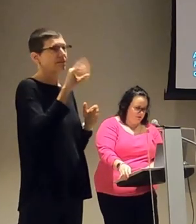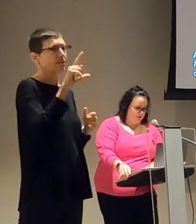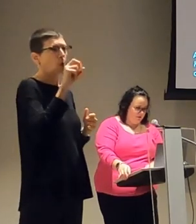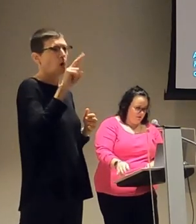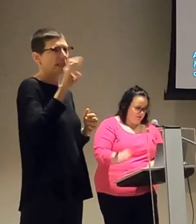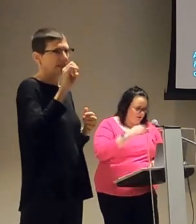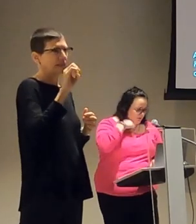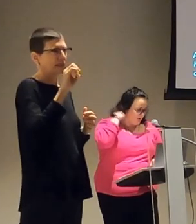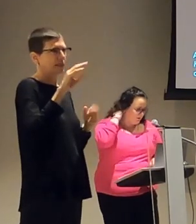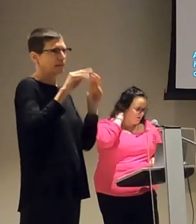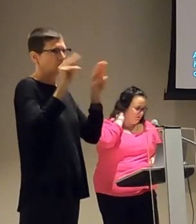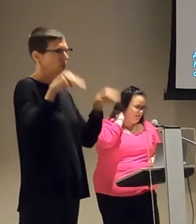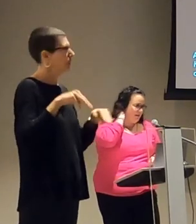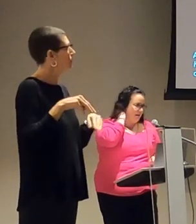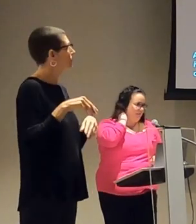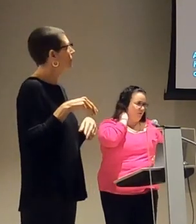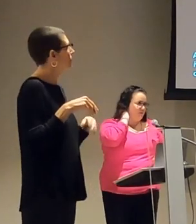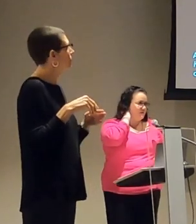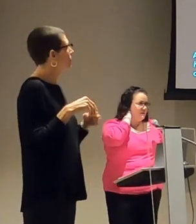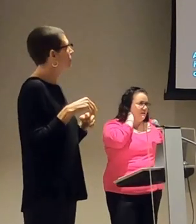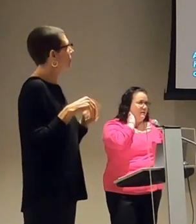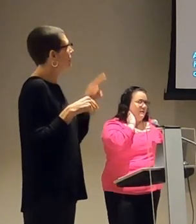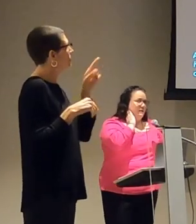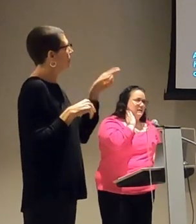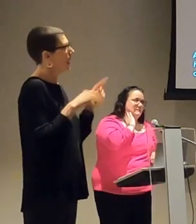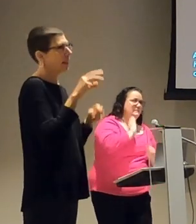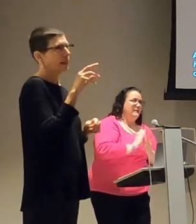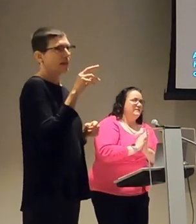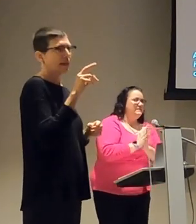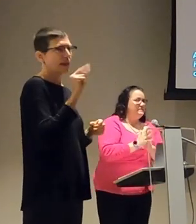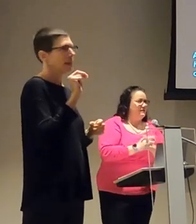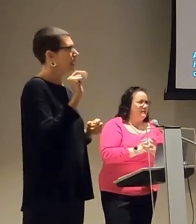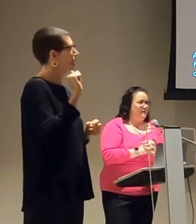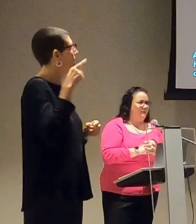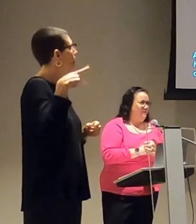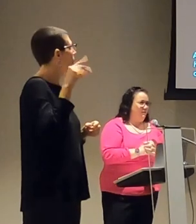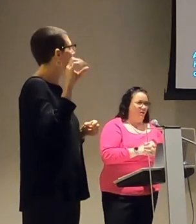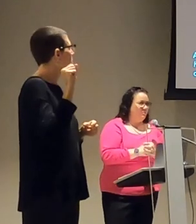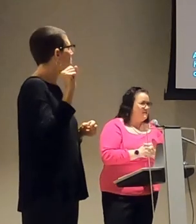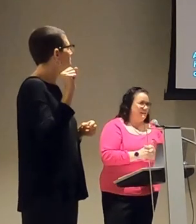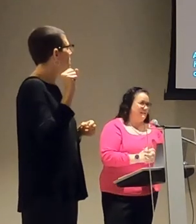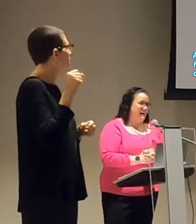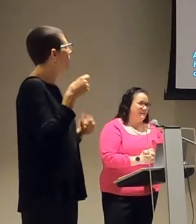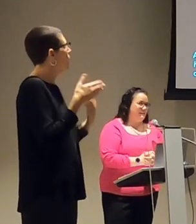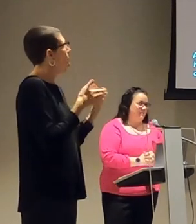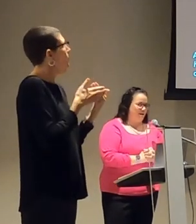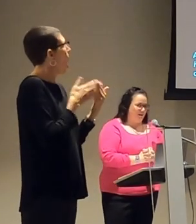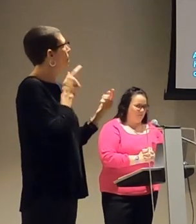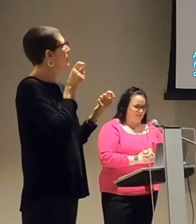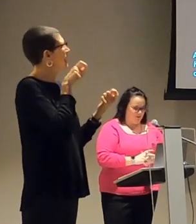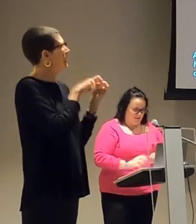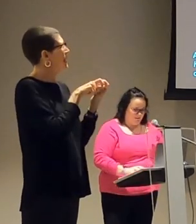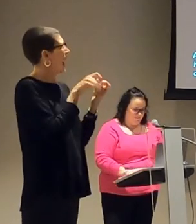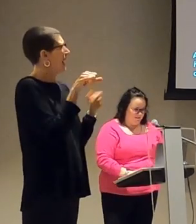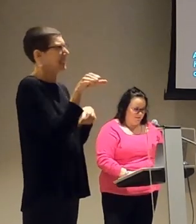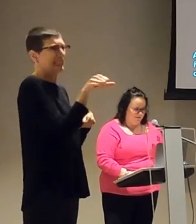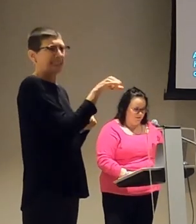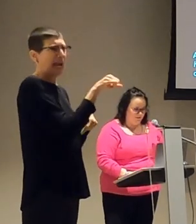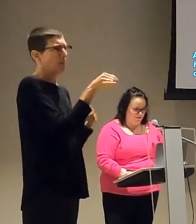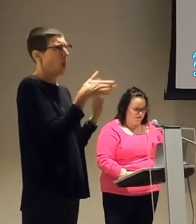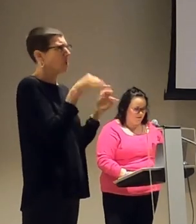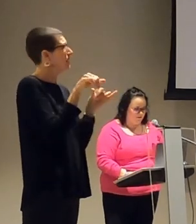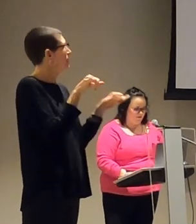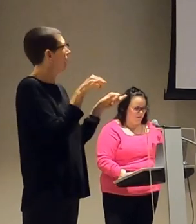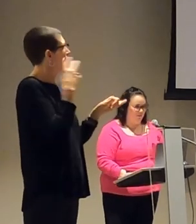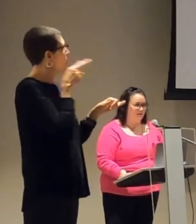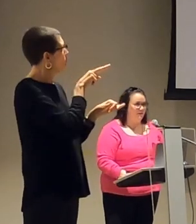Florence, and this one is in Naples. And this is almost the exact same composition. If